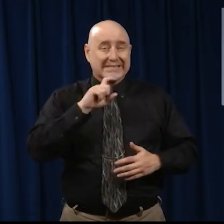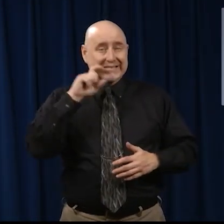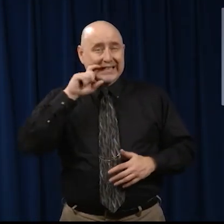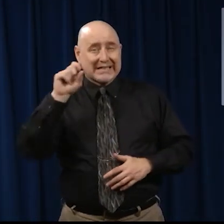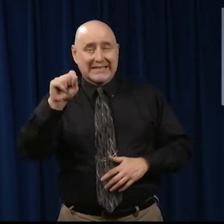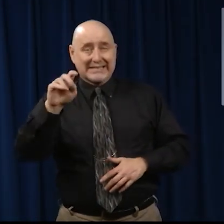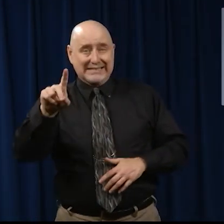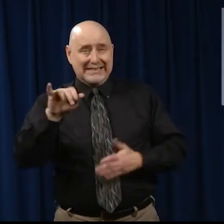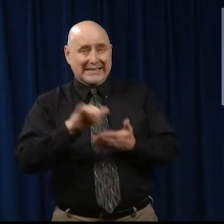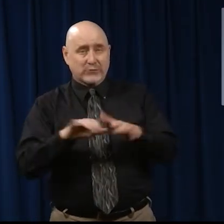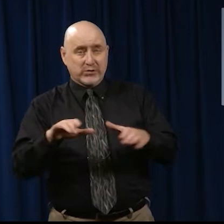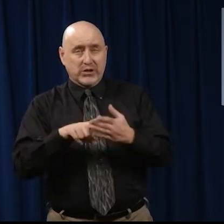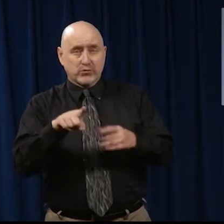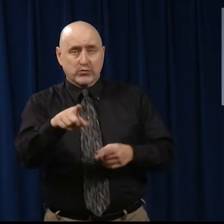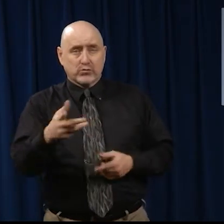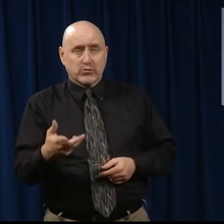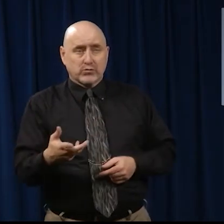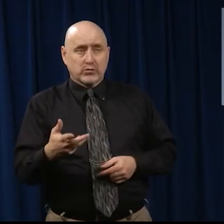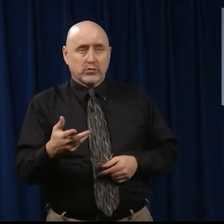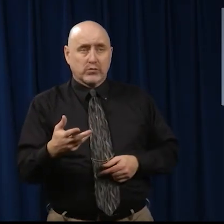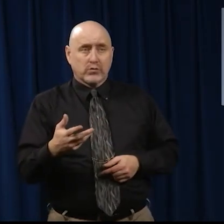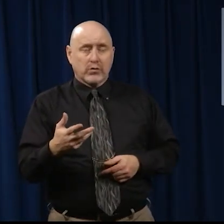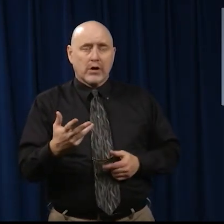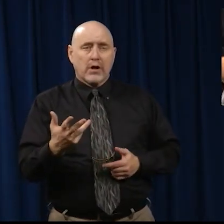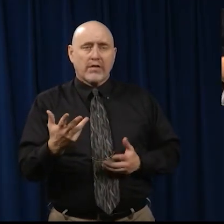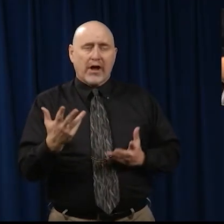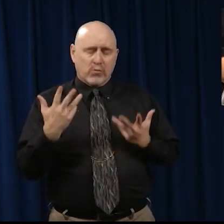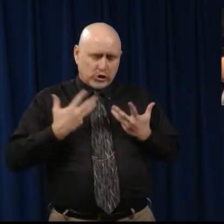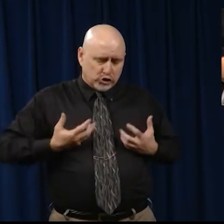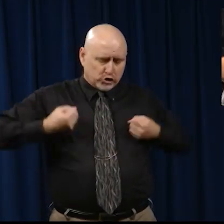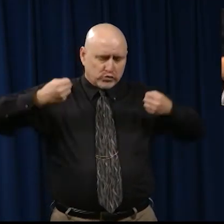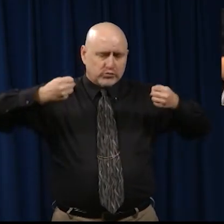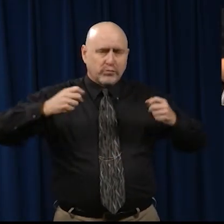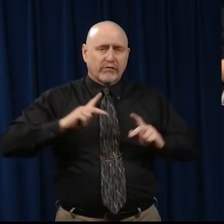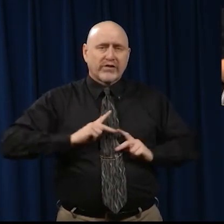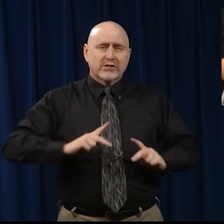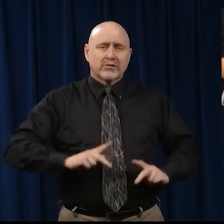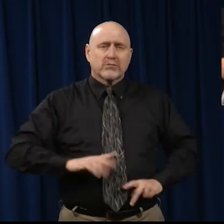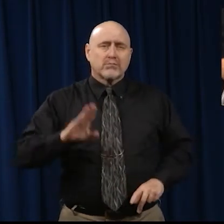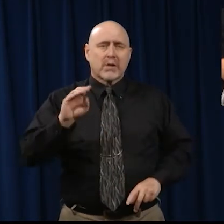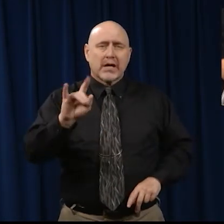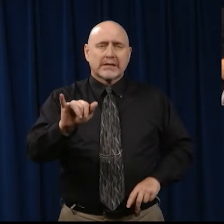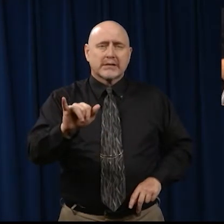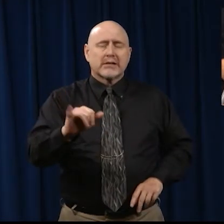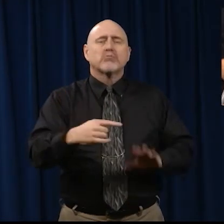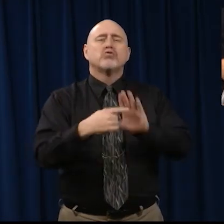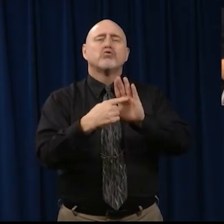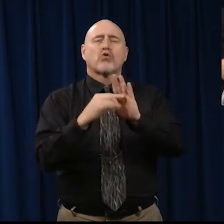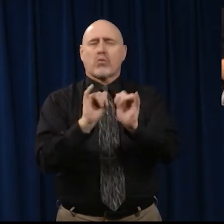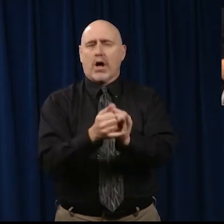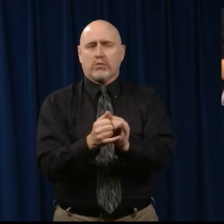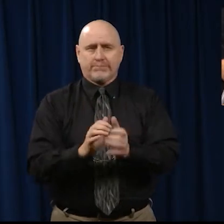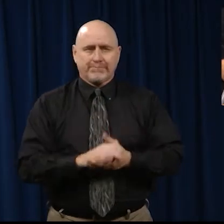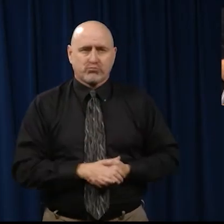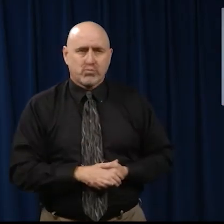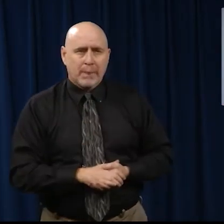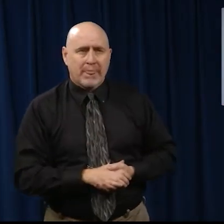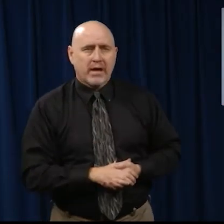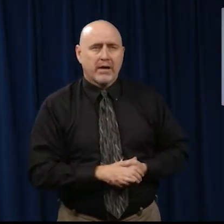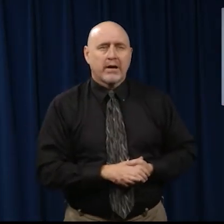see, that's what sexually transmitted diseases are going to do to you. They're going to consume your physical body. Let me show you how that happens.